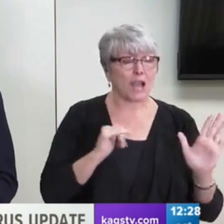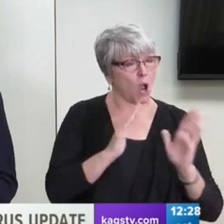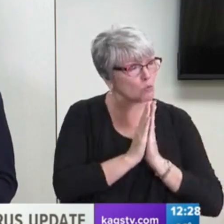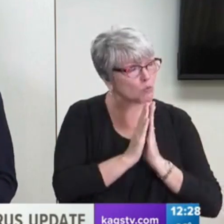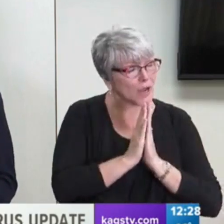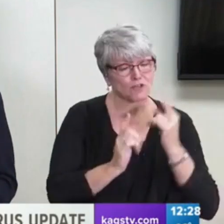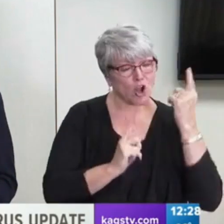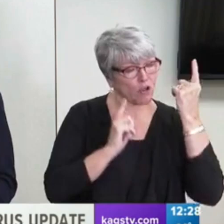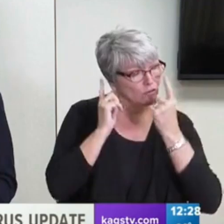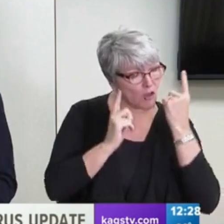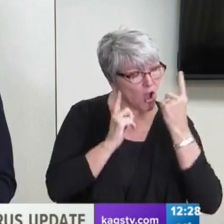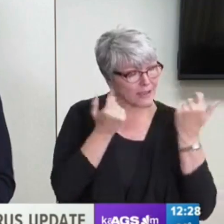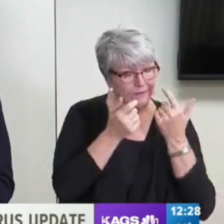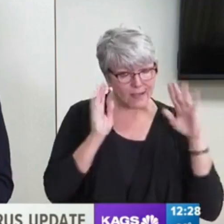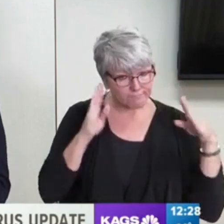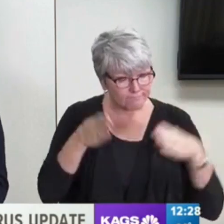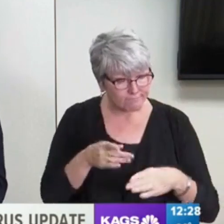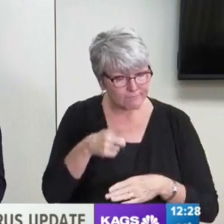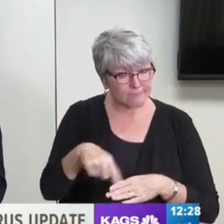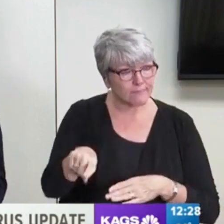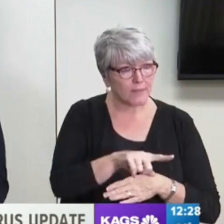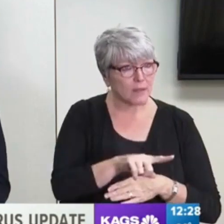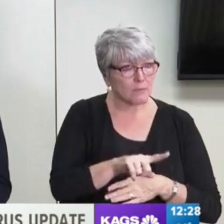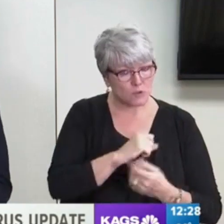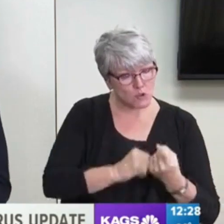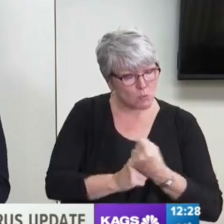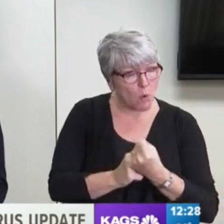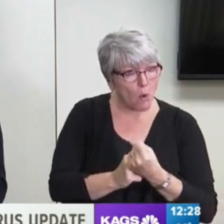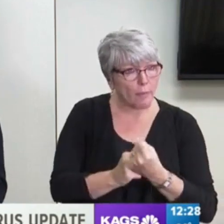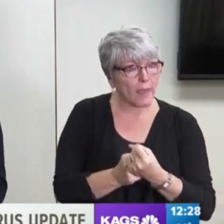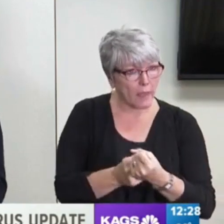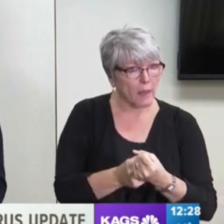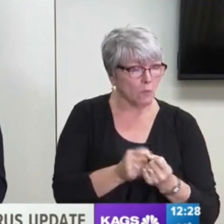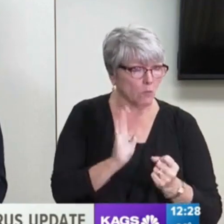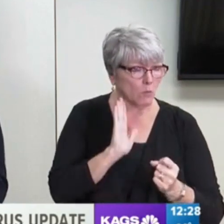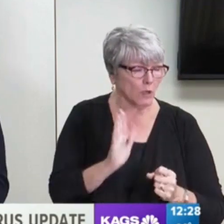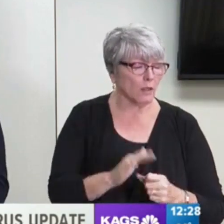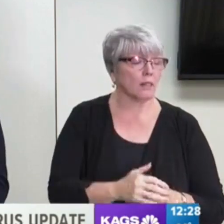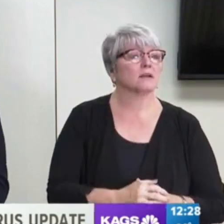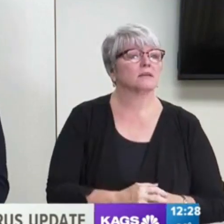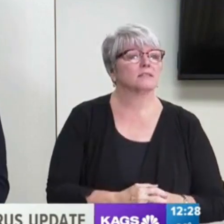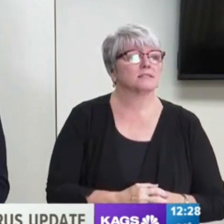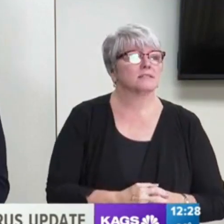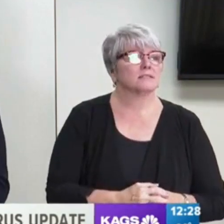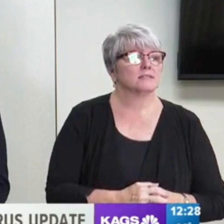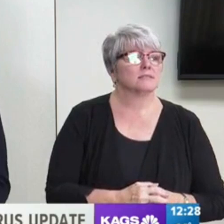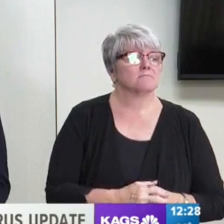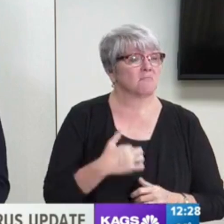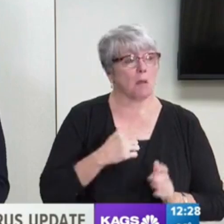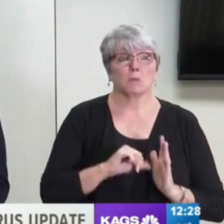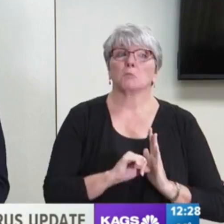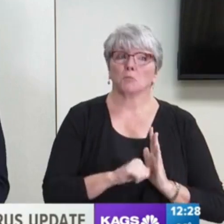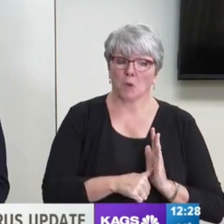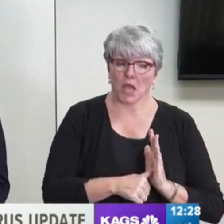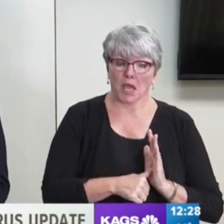prayers, our thoughts, everything that we can support them with, we do. I have been